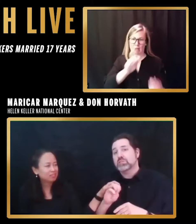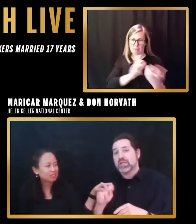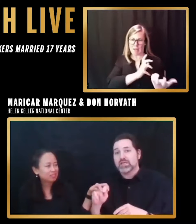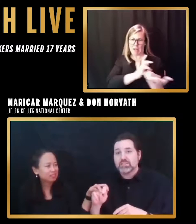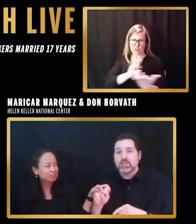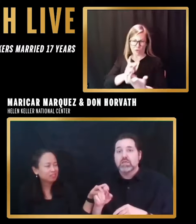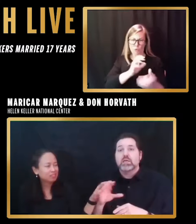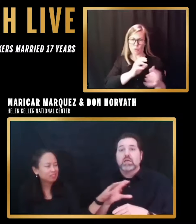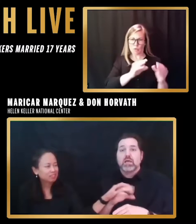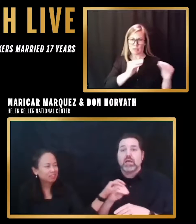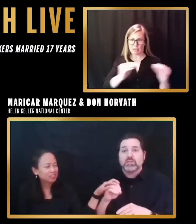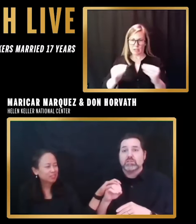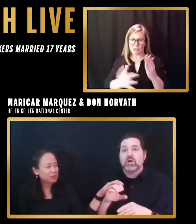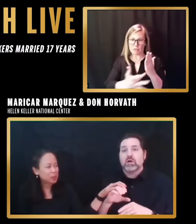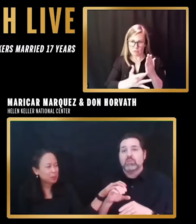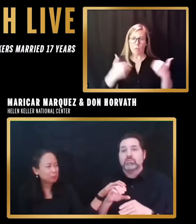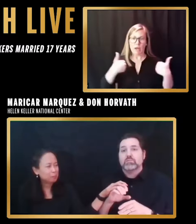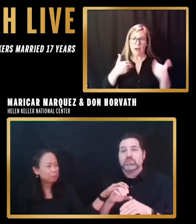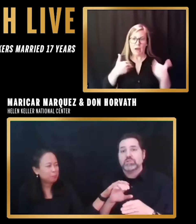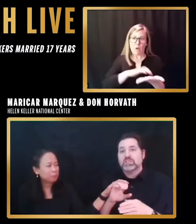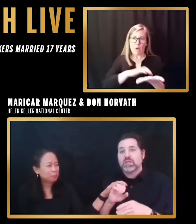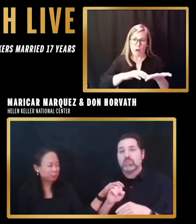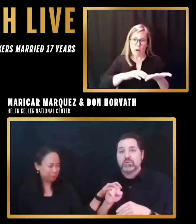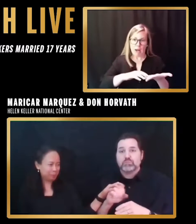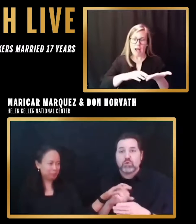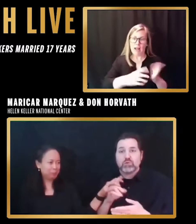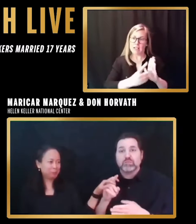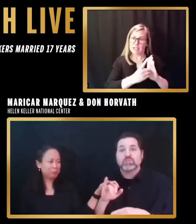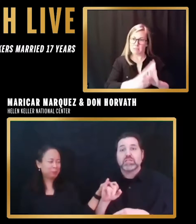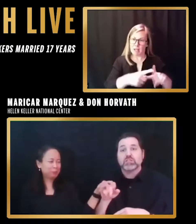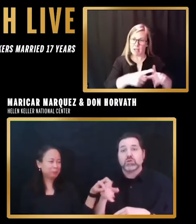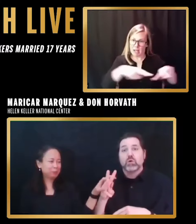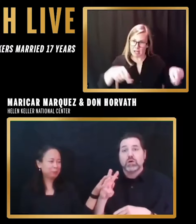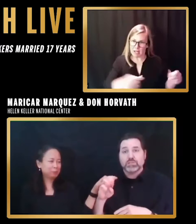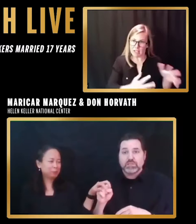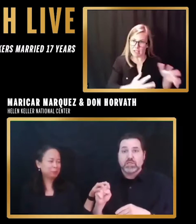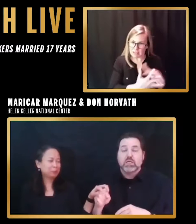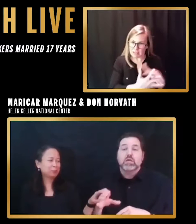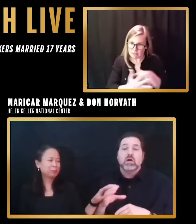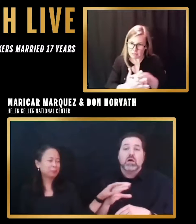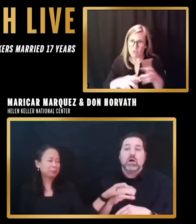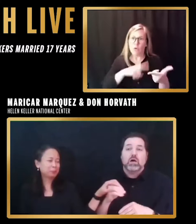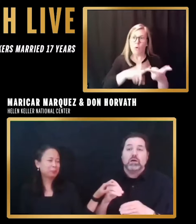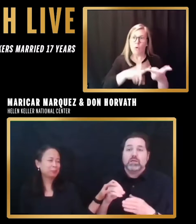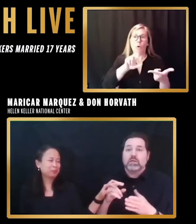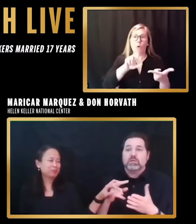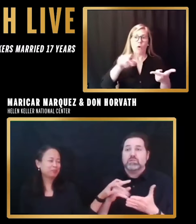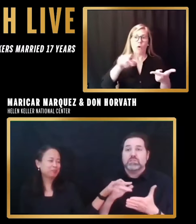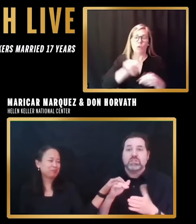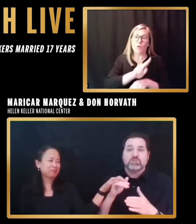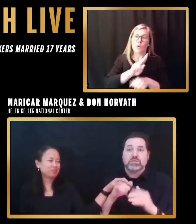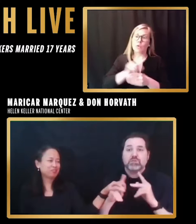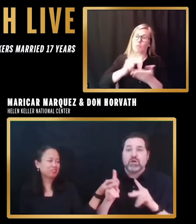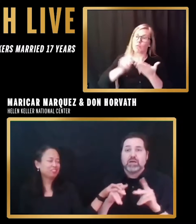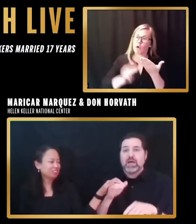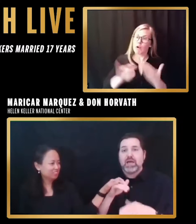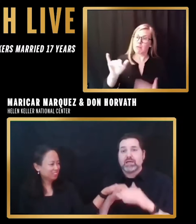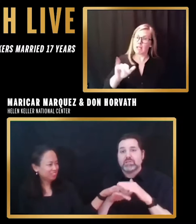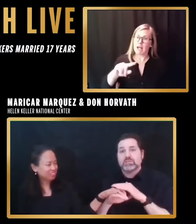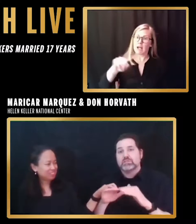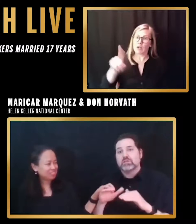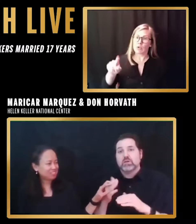Zoom Text and speech output programs like JAWS. And we teach people how